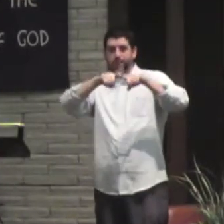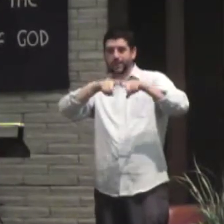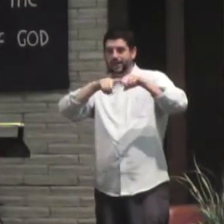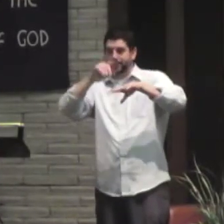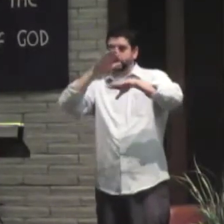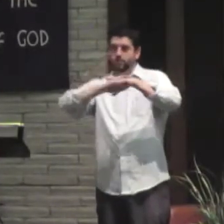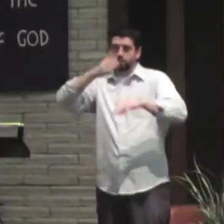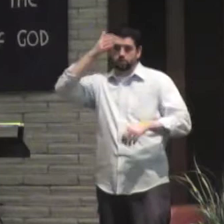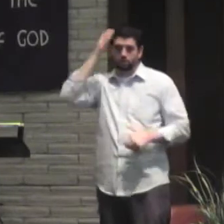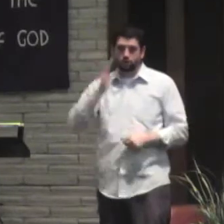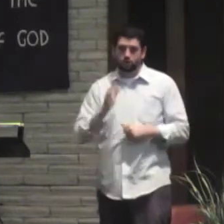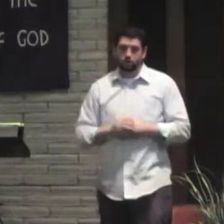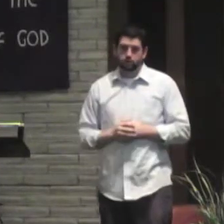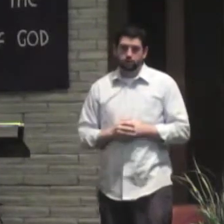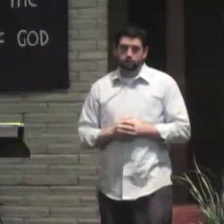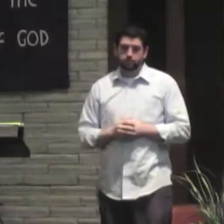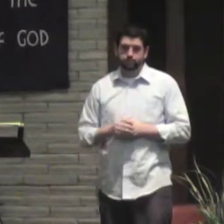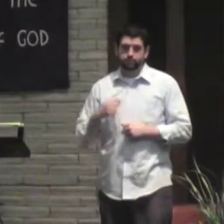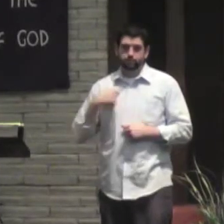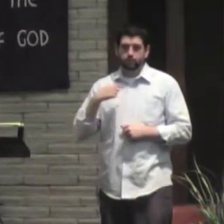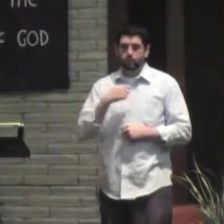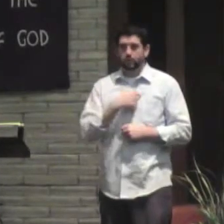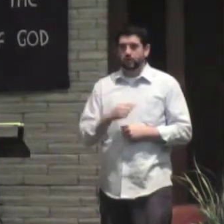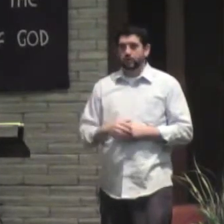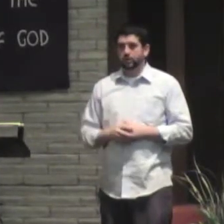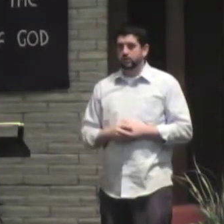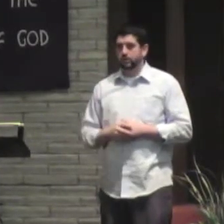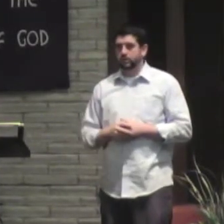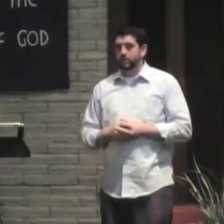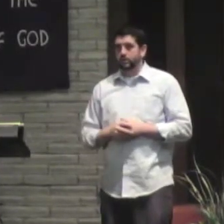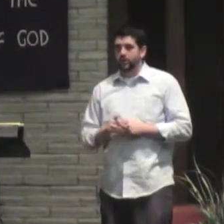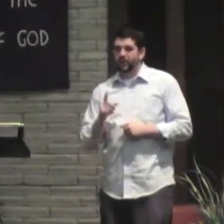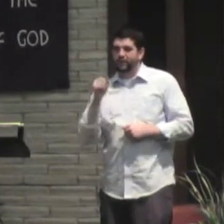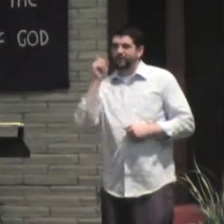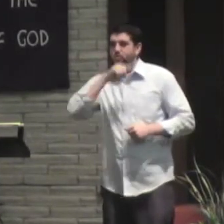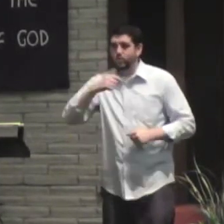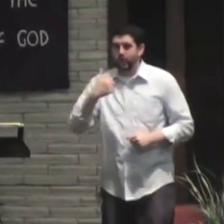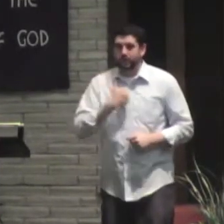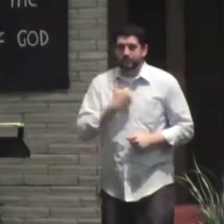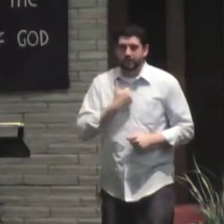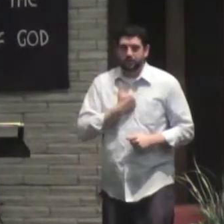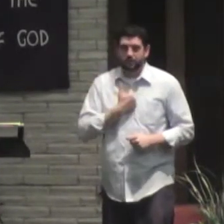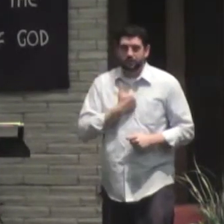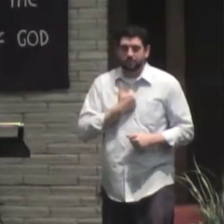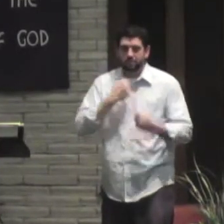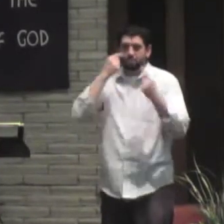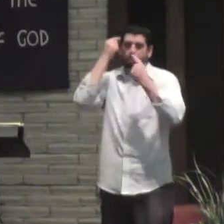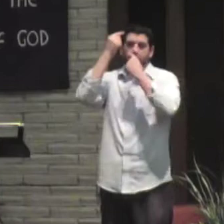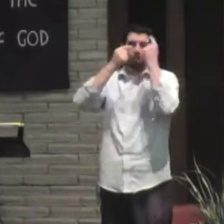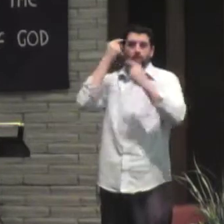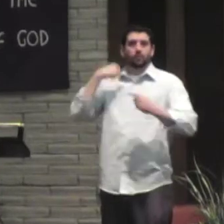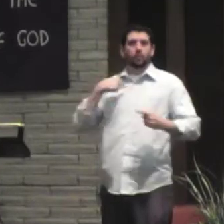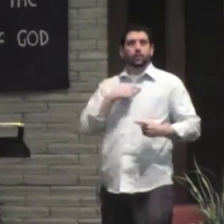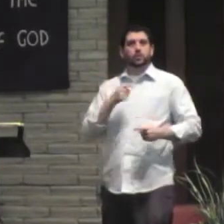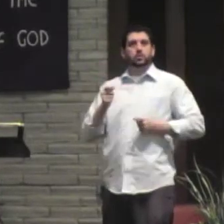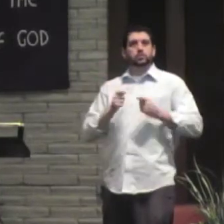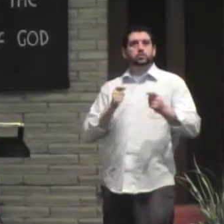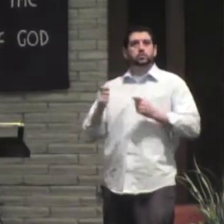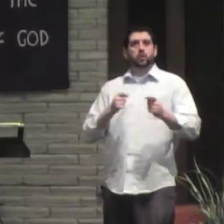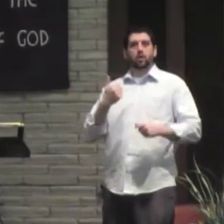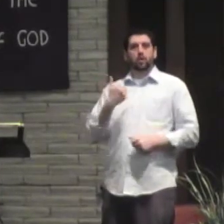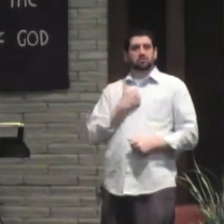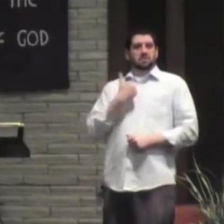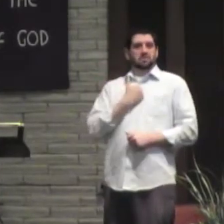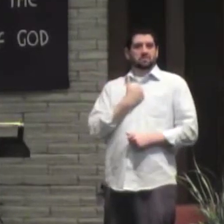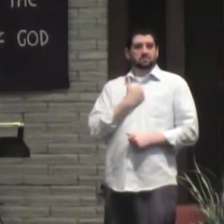We fool ourselves into thinking that we are in control of our own lives, our future,